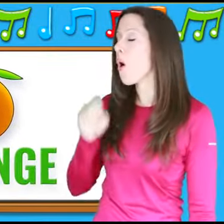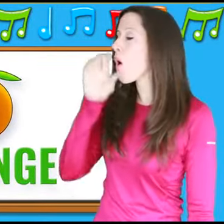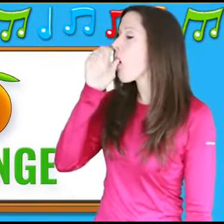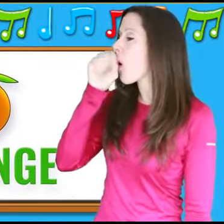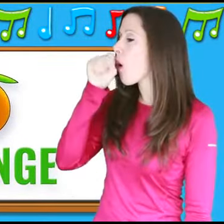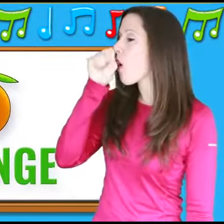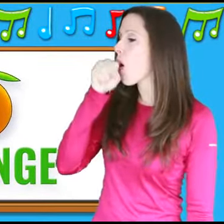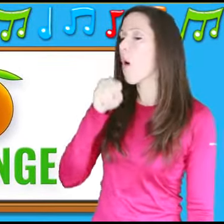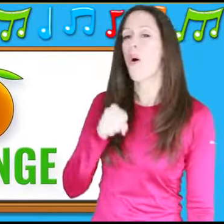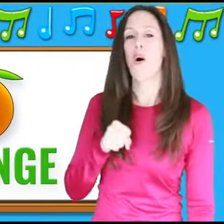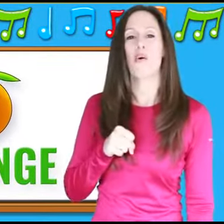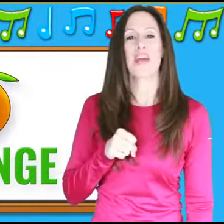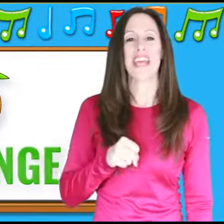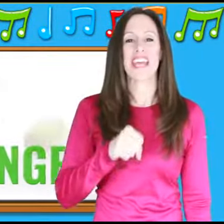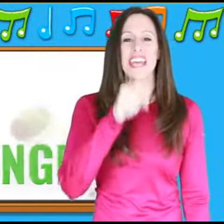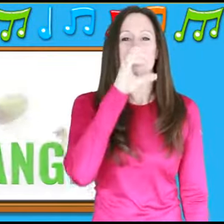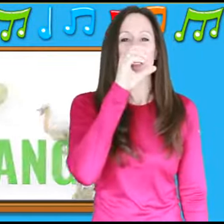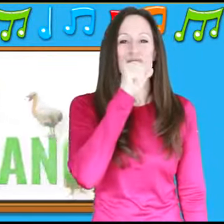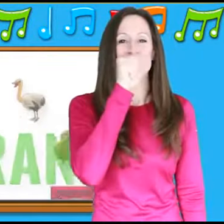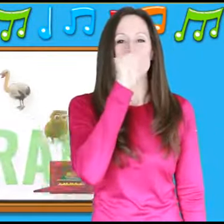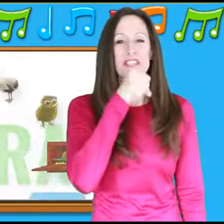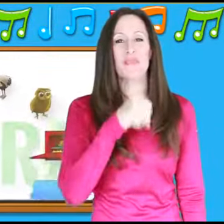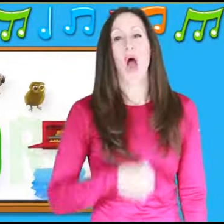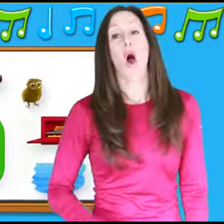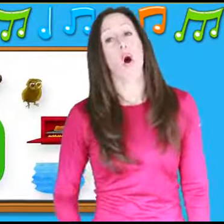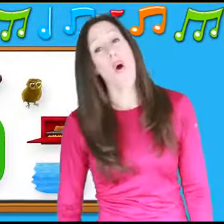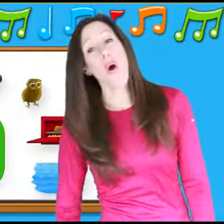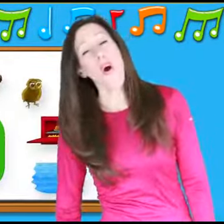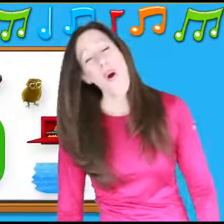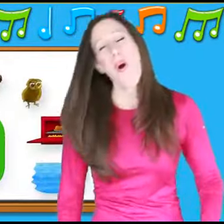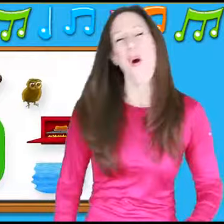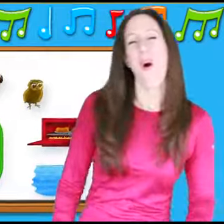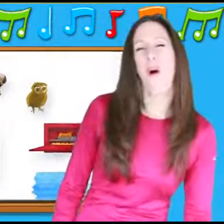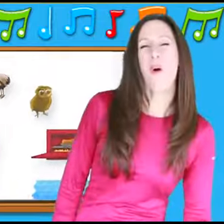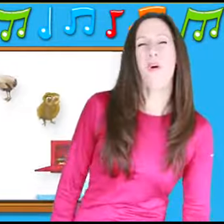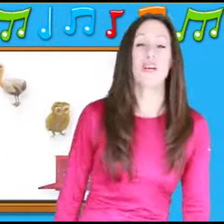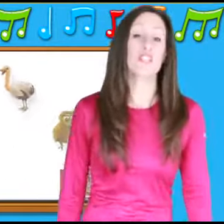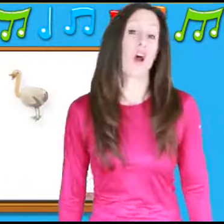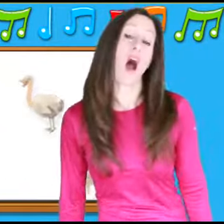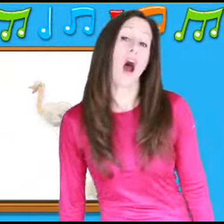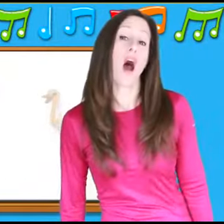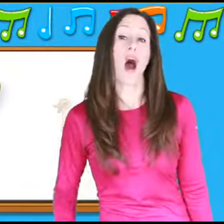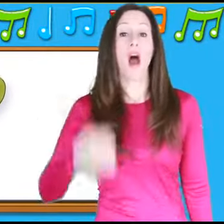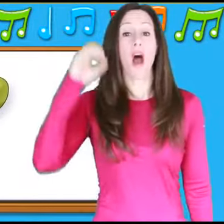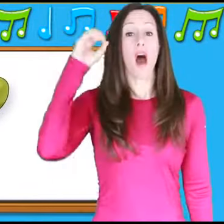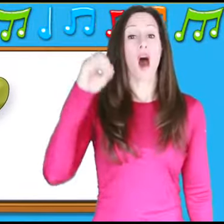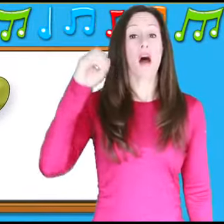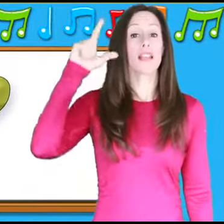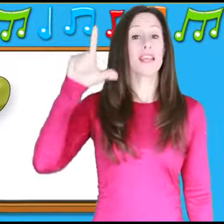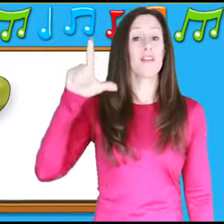is for O, O, Olive